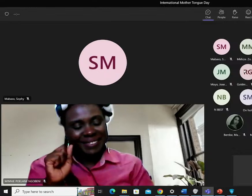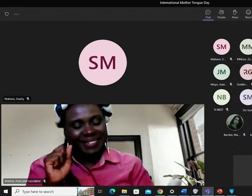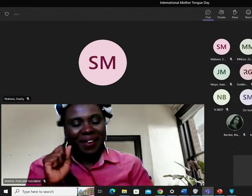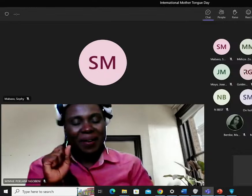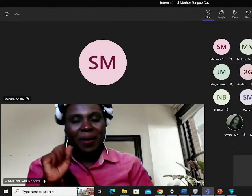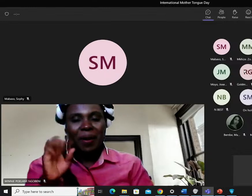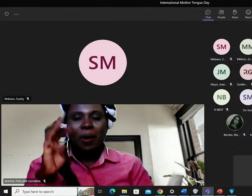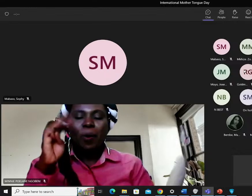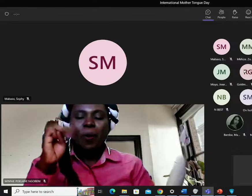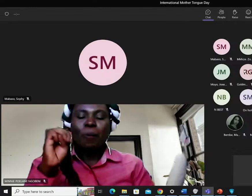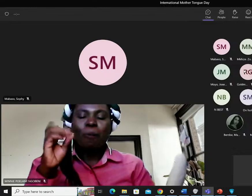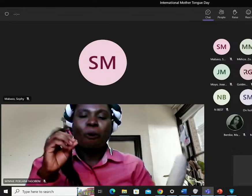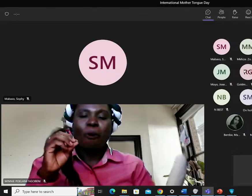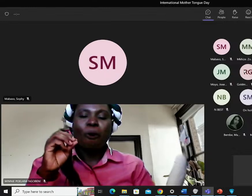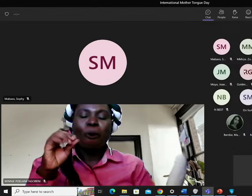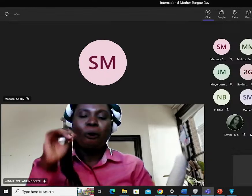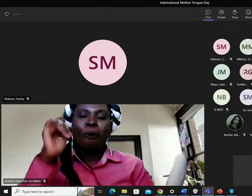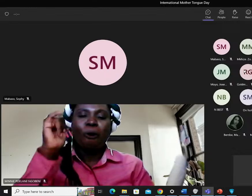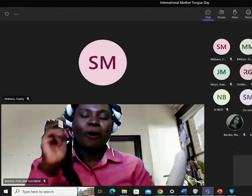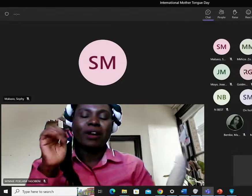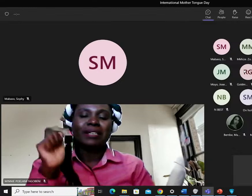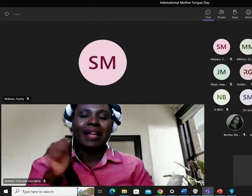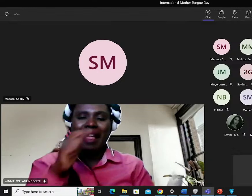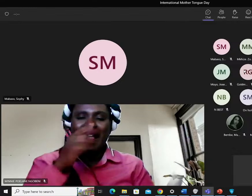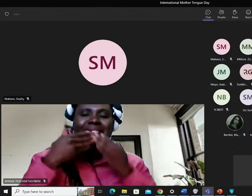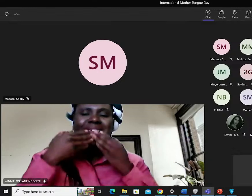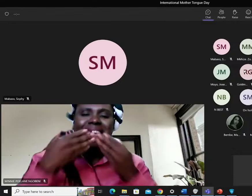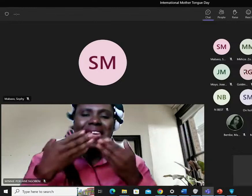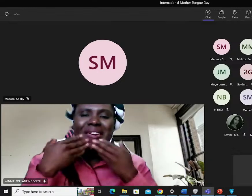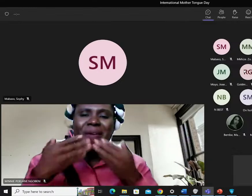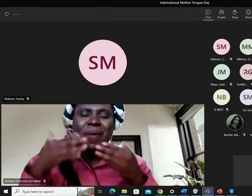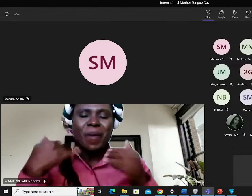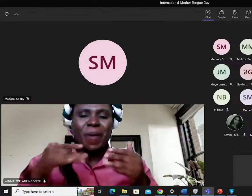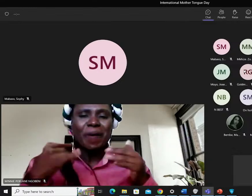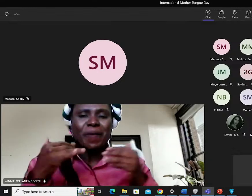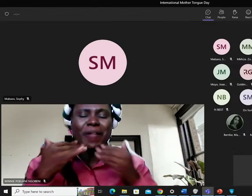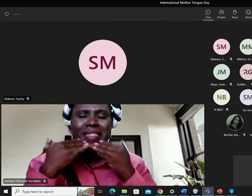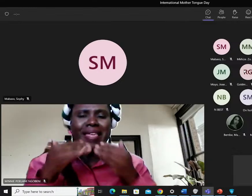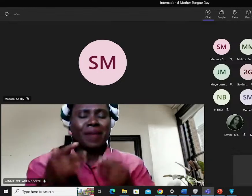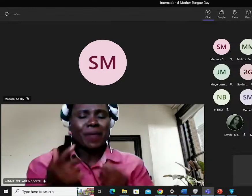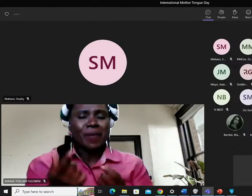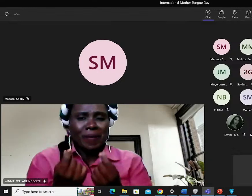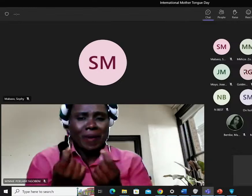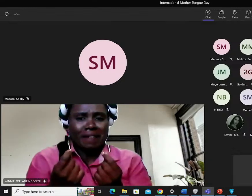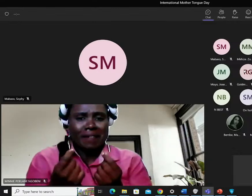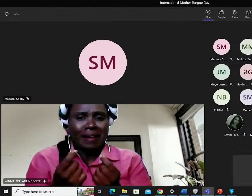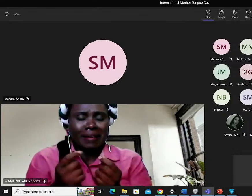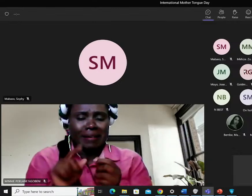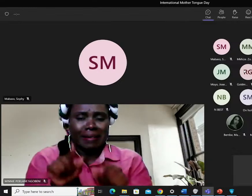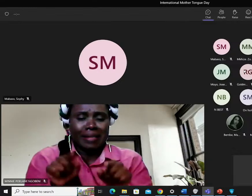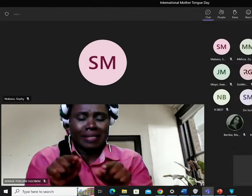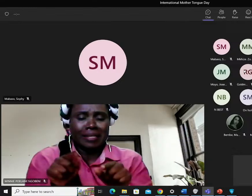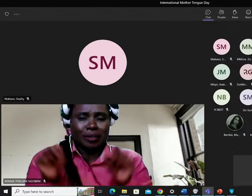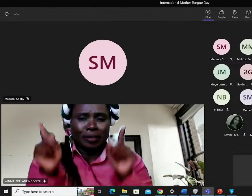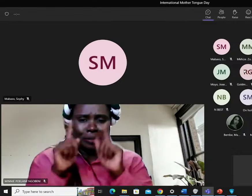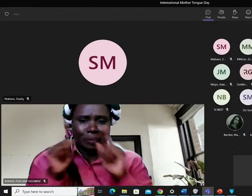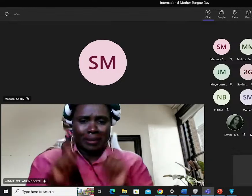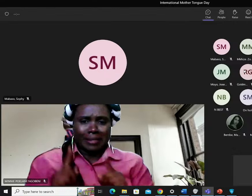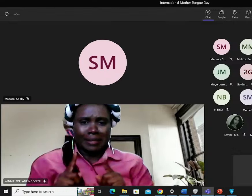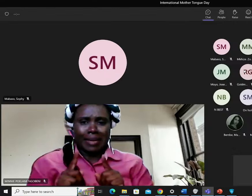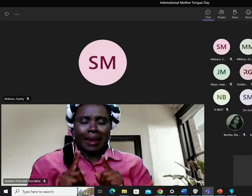Mamoya, we thank you very much. You have made this occasion so special,